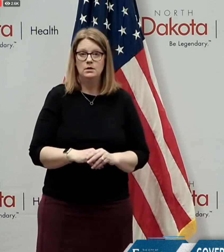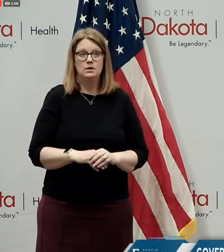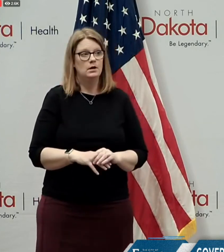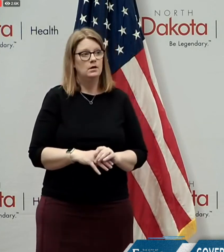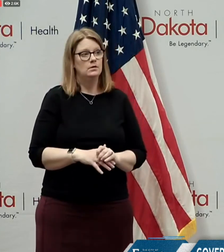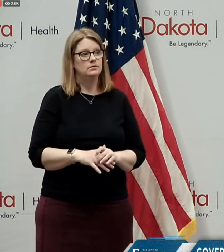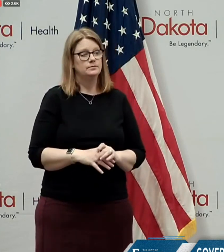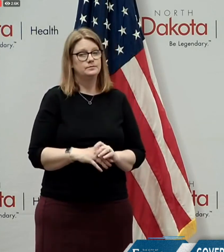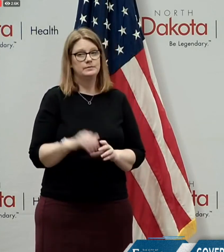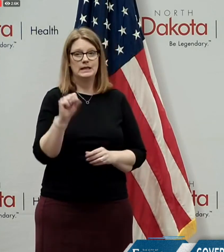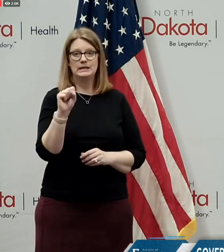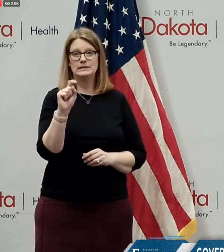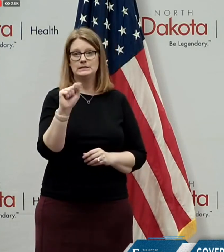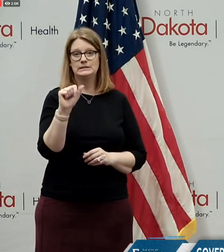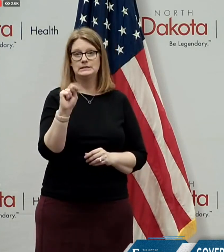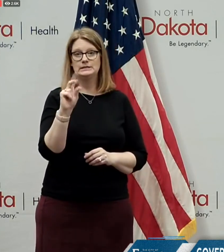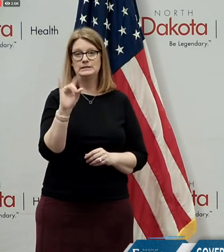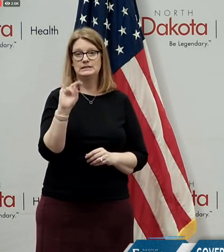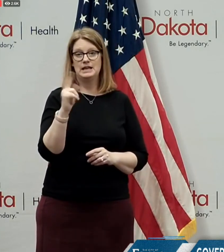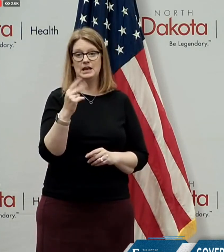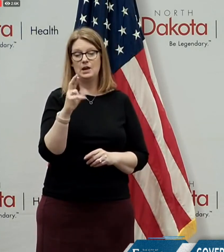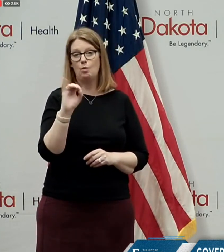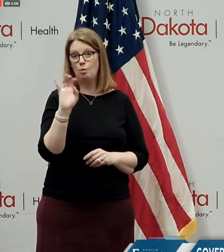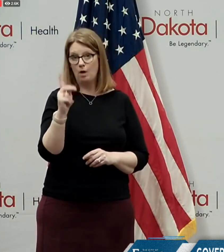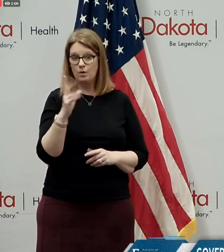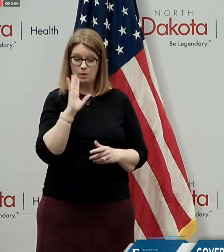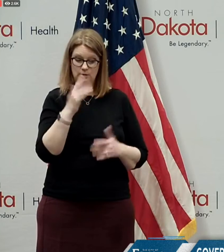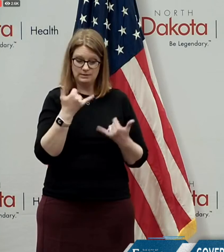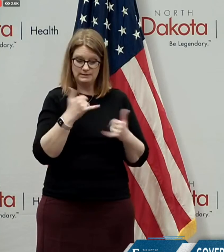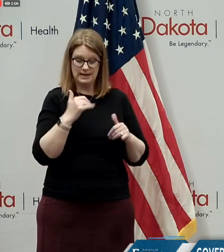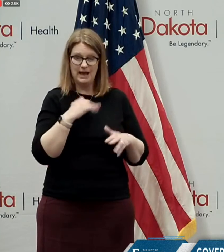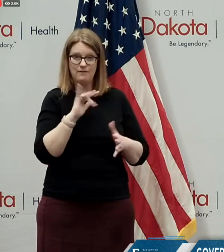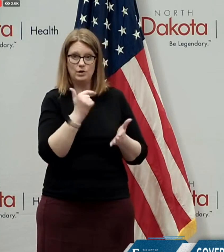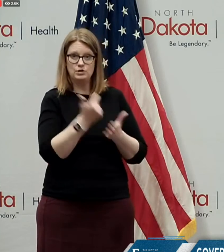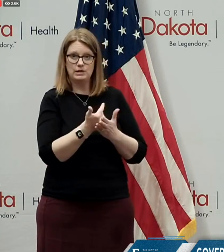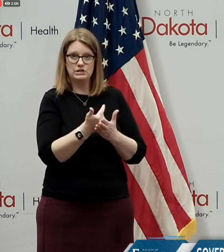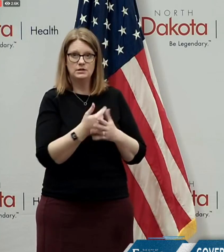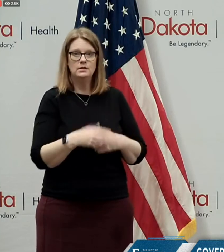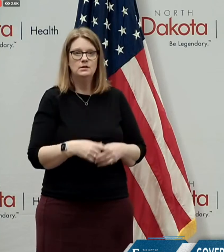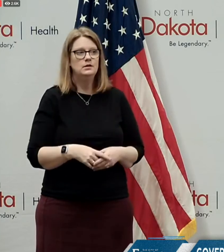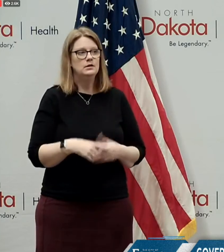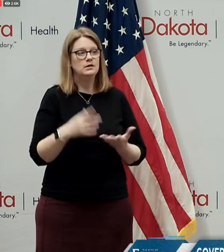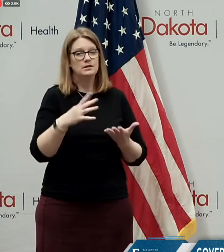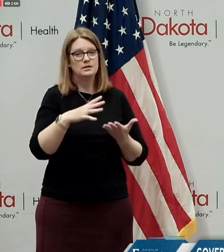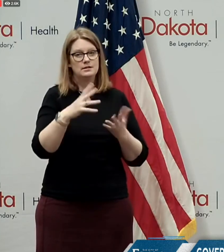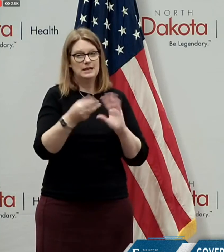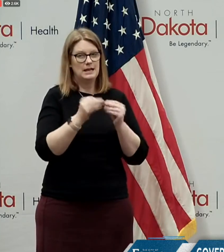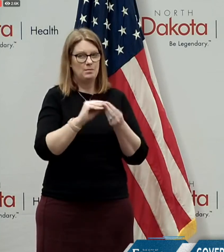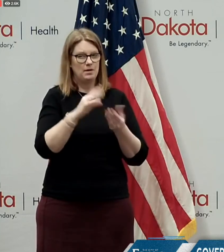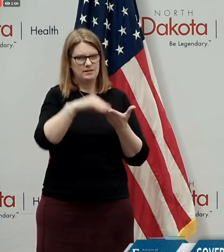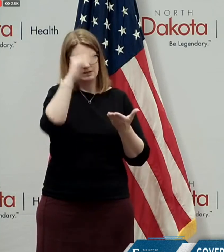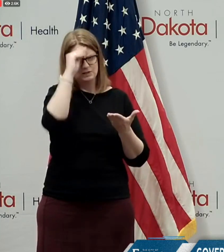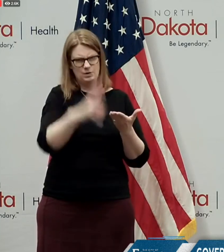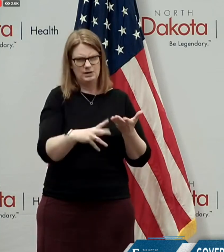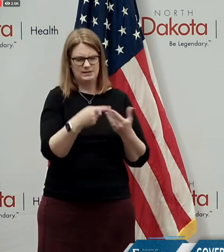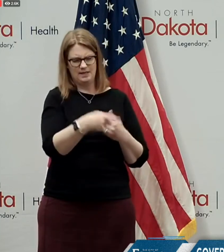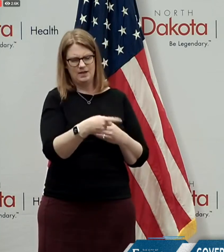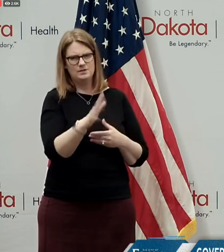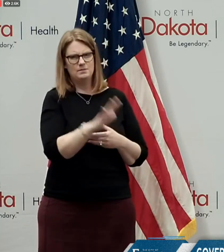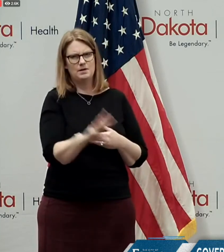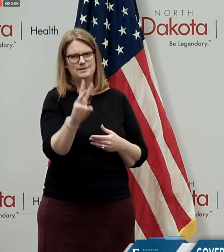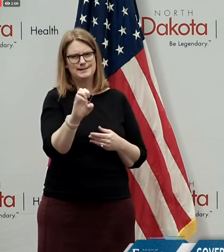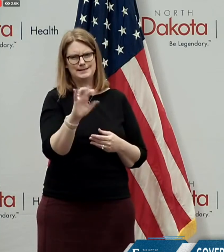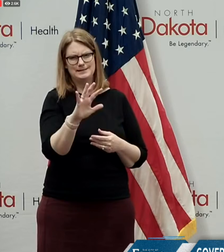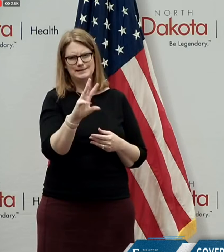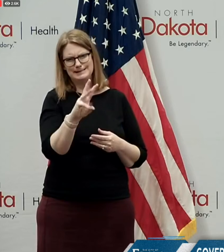graduation at Standing Rock Community Grad School. And again, you know, the student body there is probably around 650. So, you know, with the